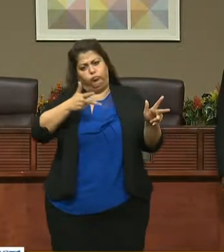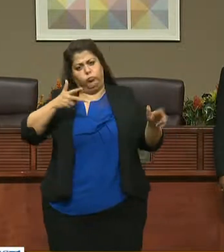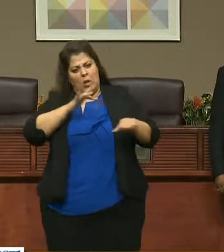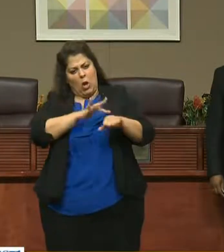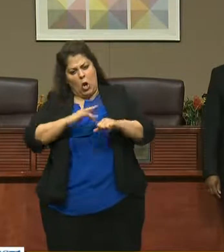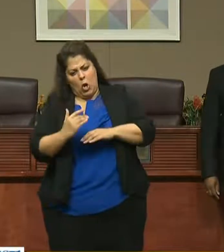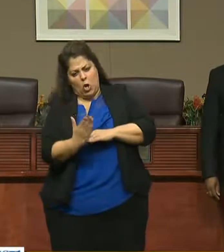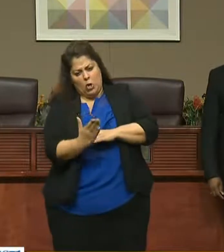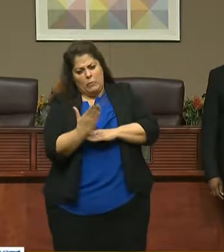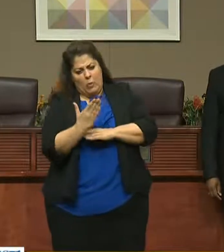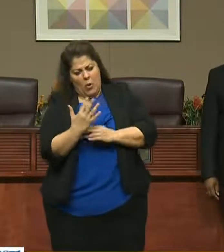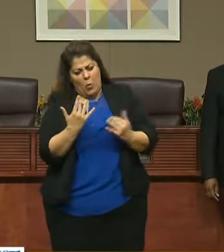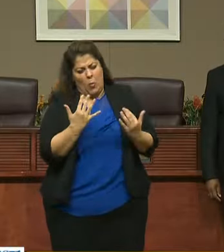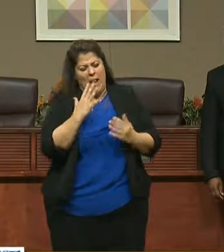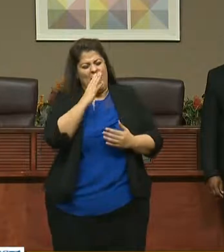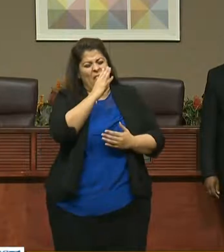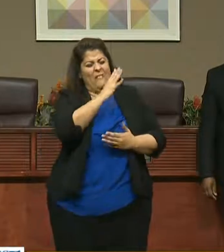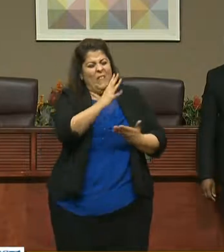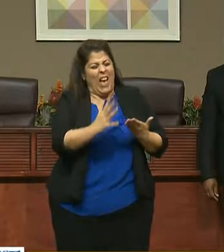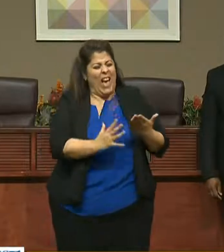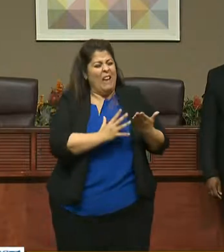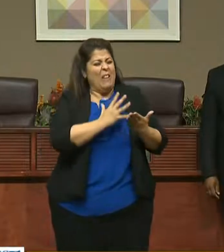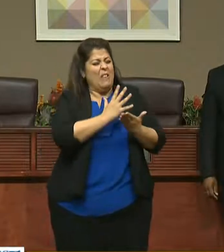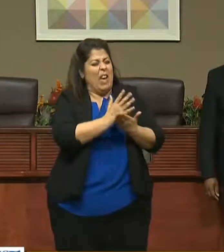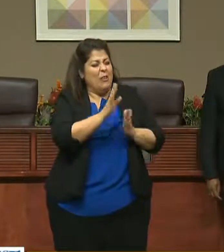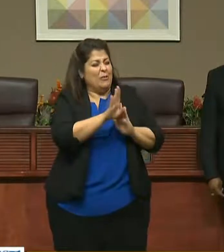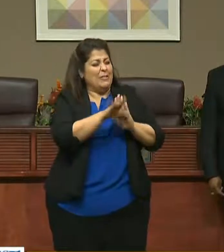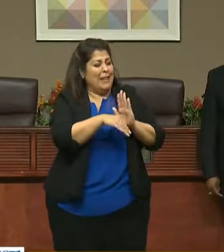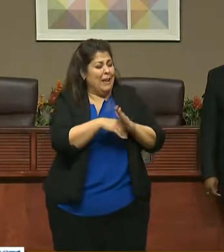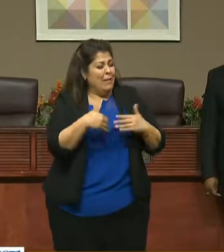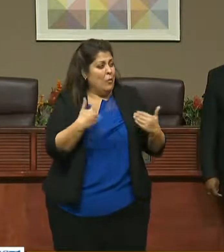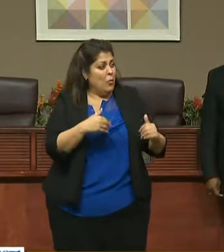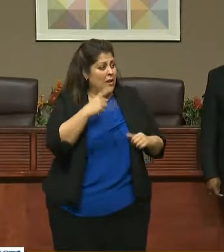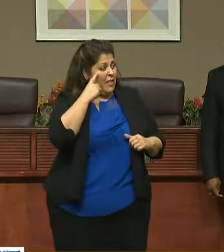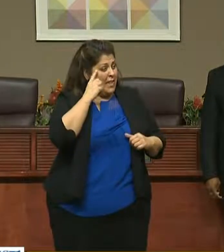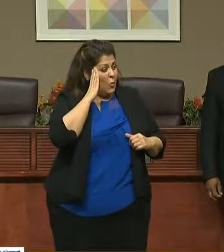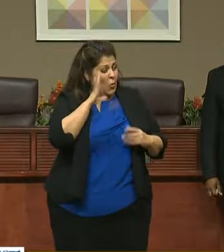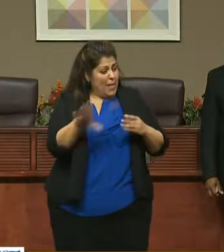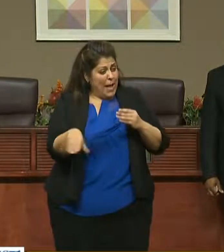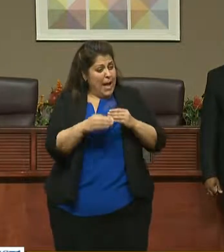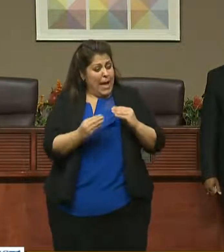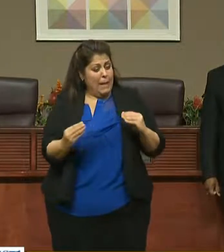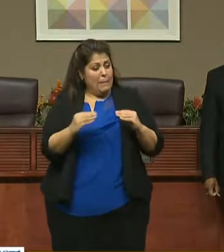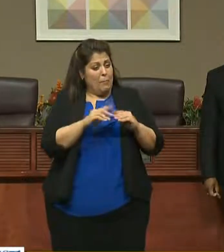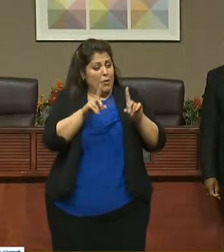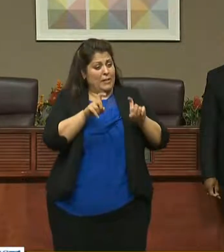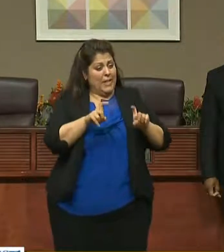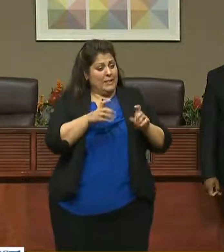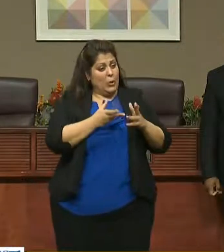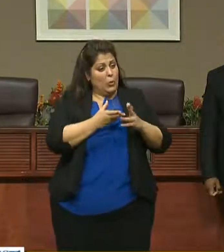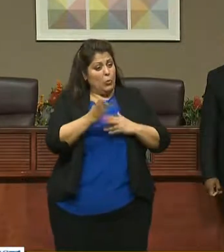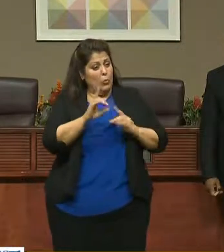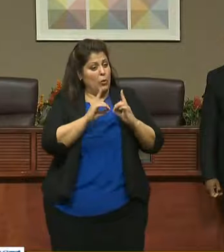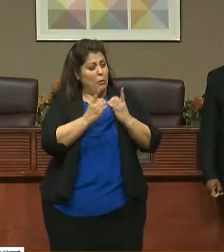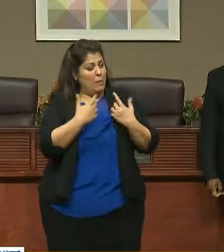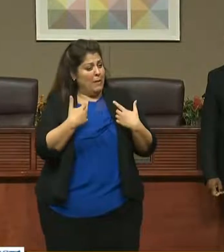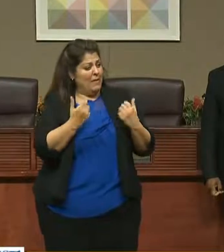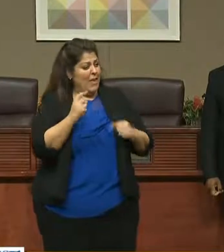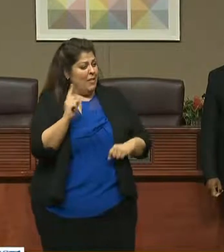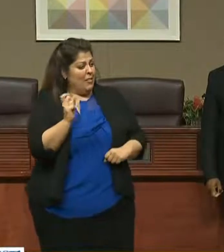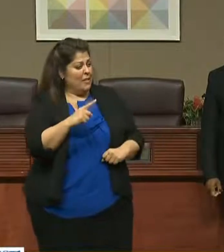for 5.5 hours. Is there any consideration of adding more testing through the Department of Health? Yeah,